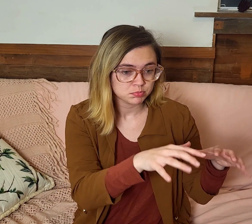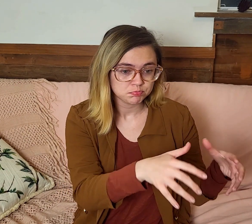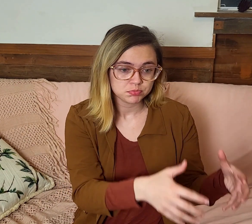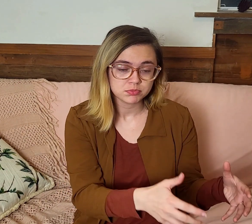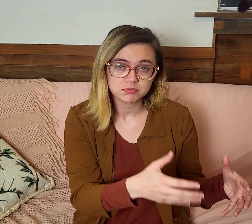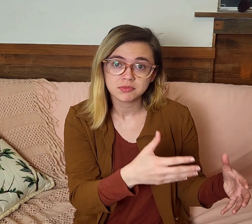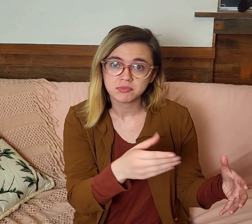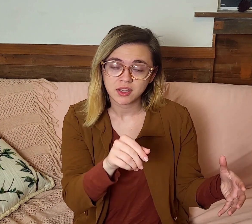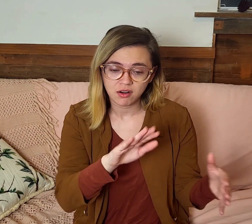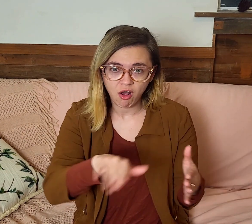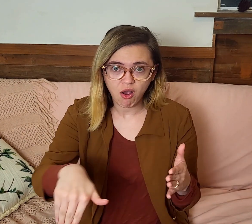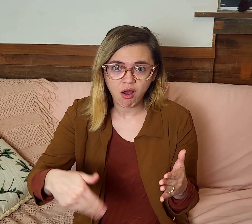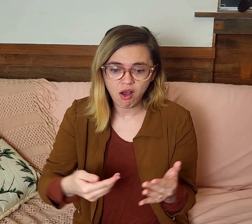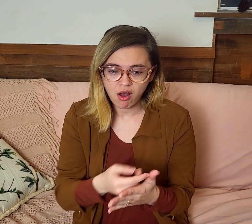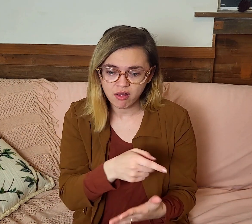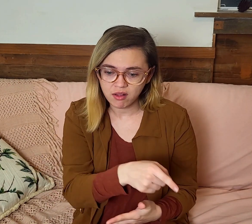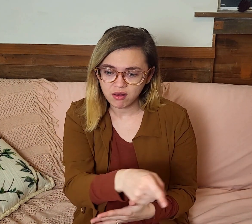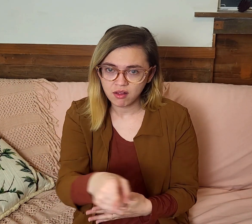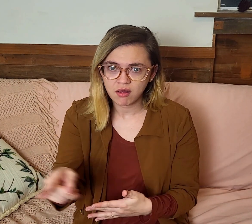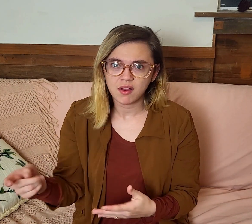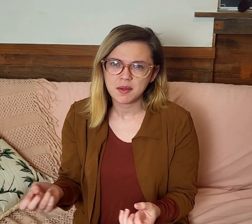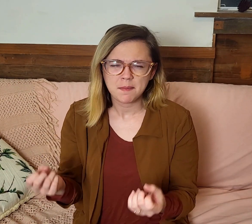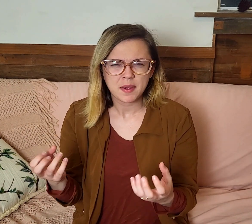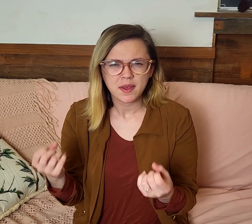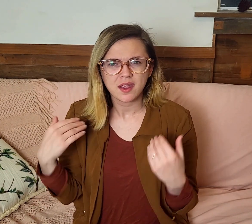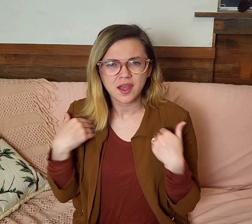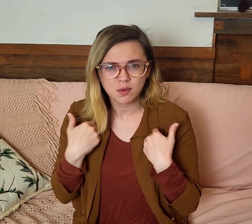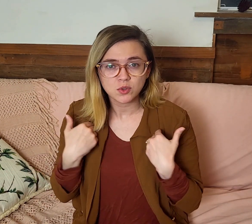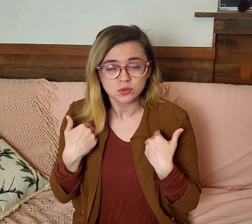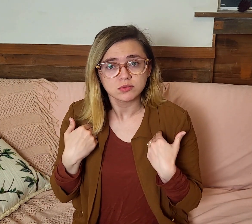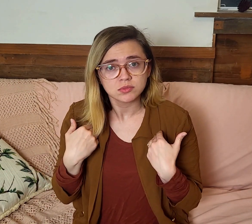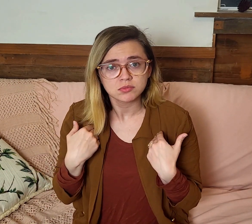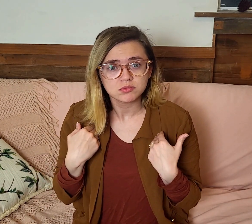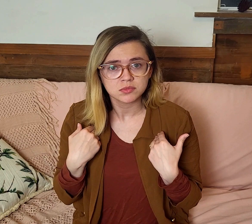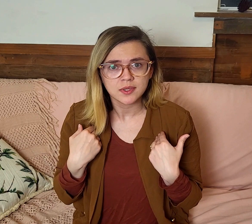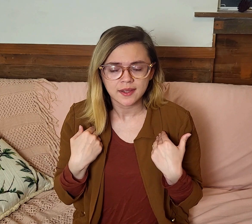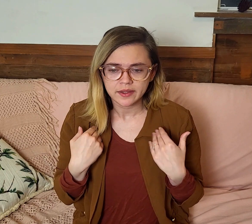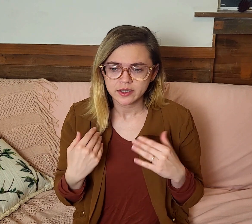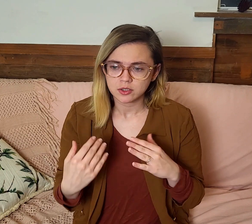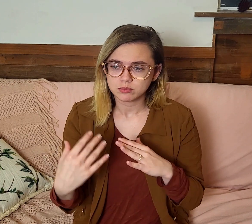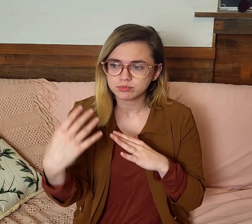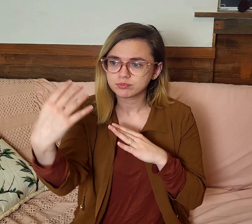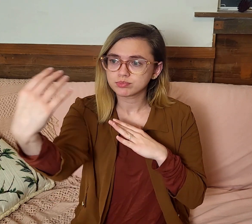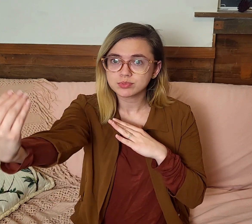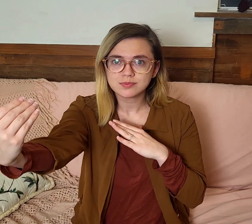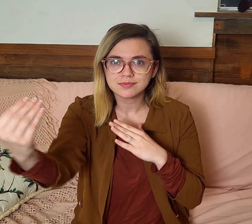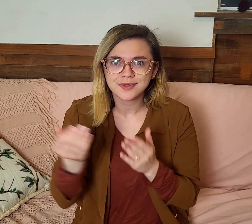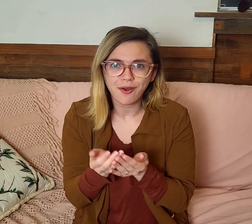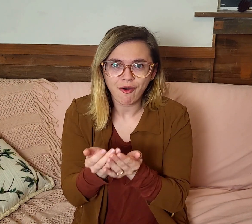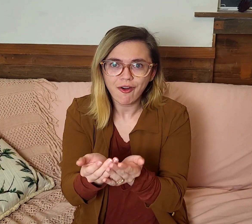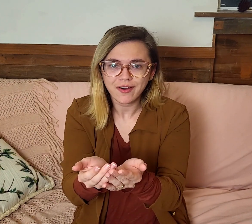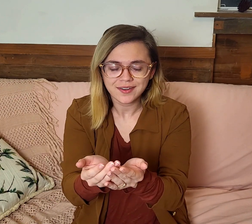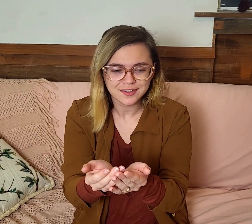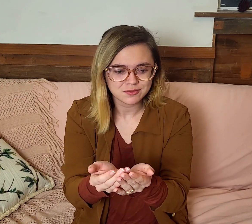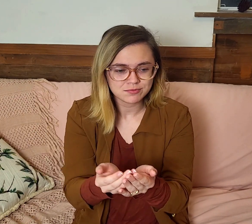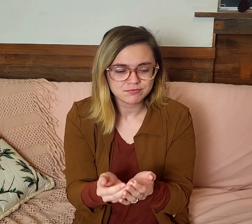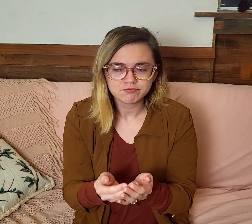his family and all of the animals that were on that ship, they all left outside of the